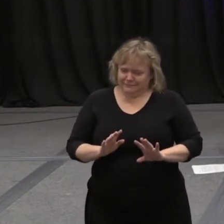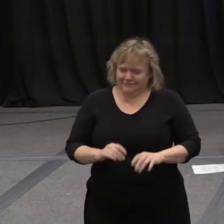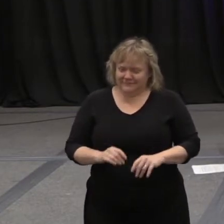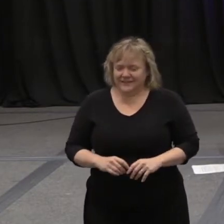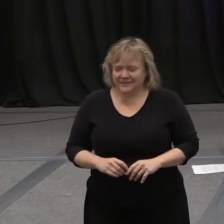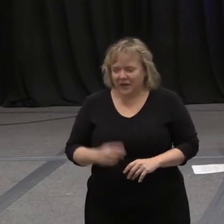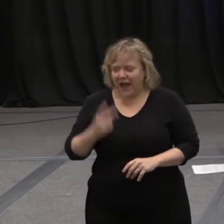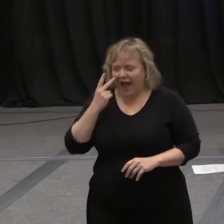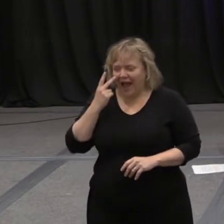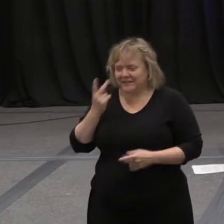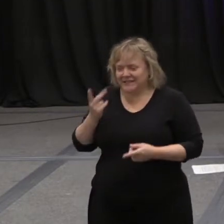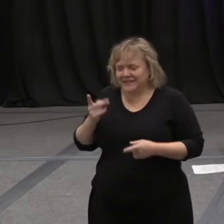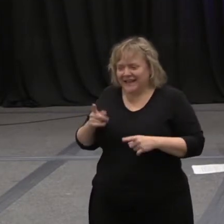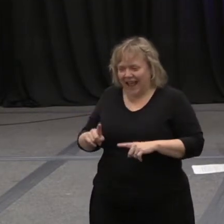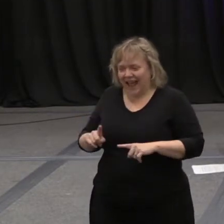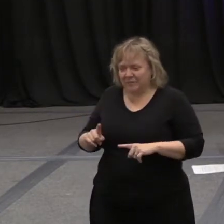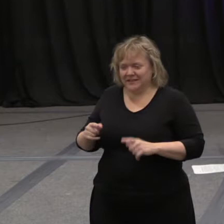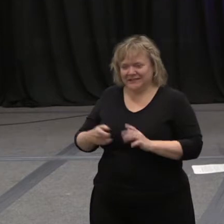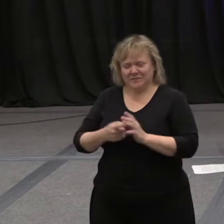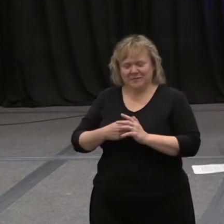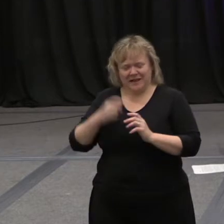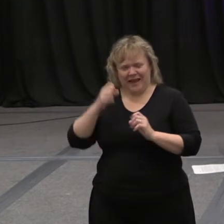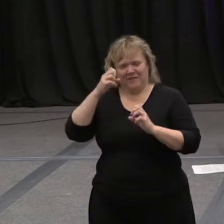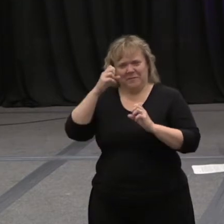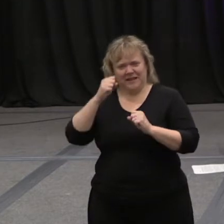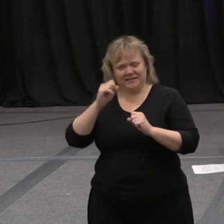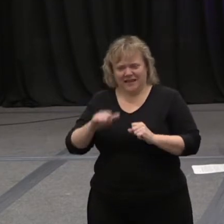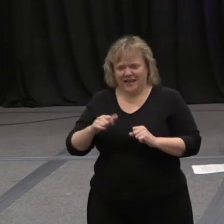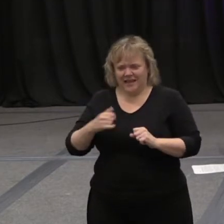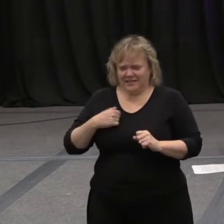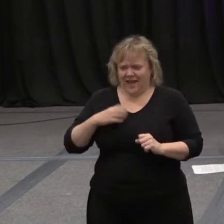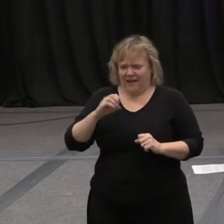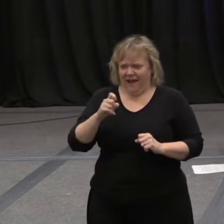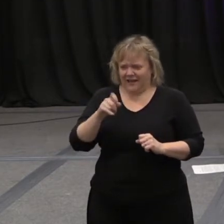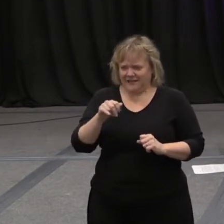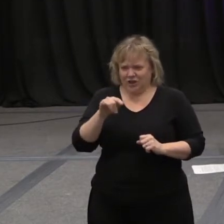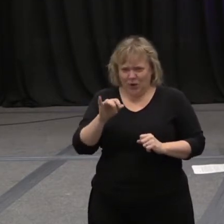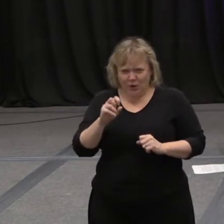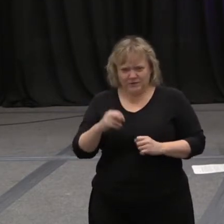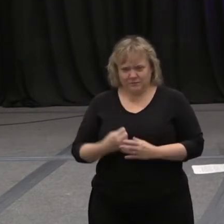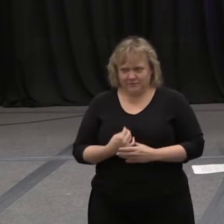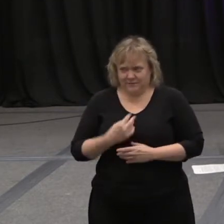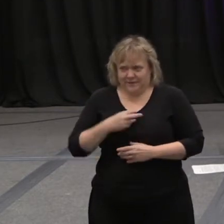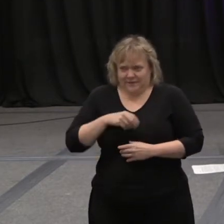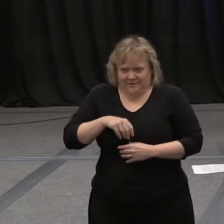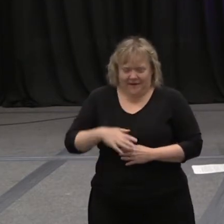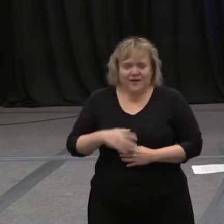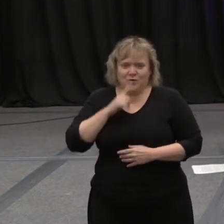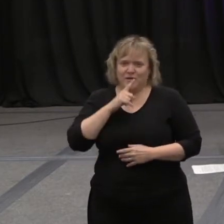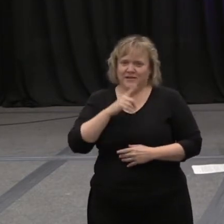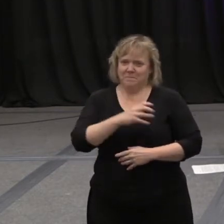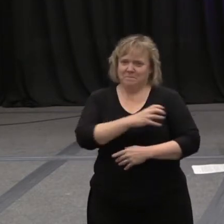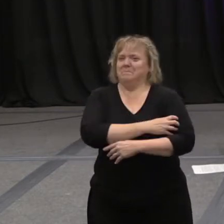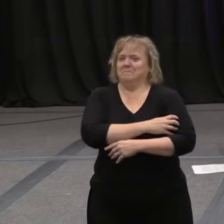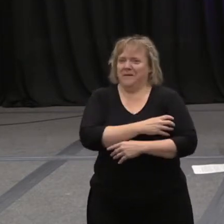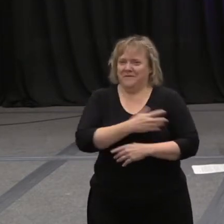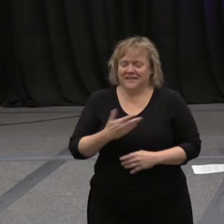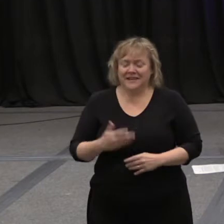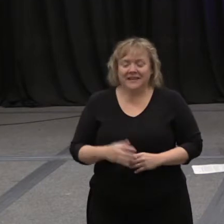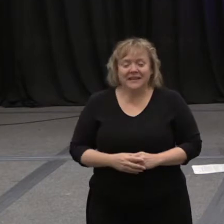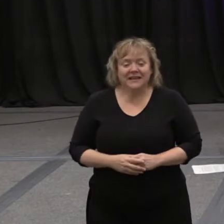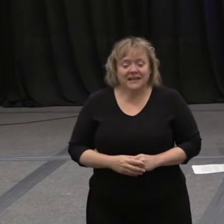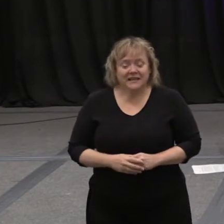I've seen it happen. It's amazing. It's like, oh, wow, oxytocin is really powerful. So we were going down the path of meaning. So if we're